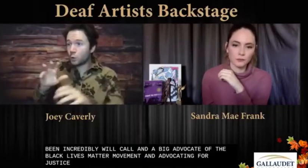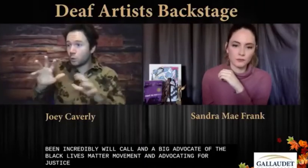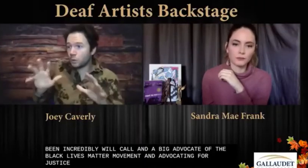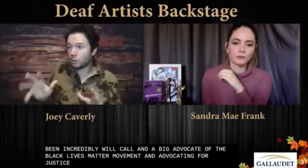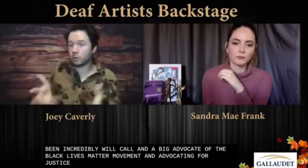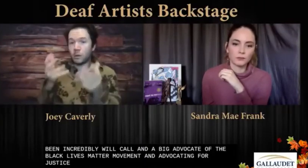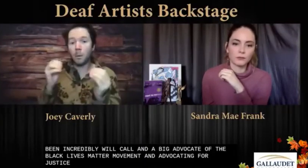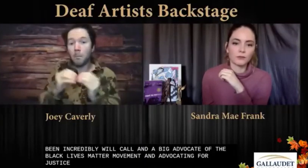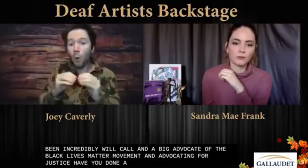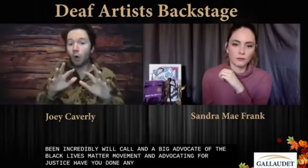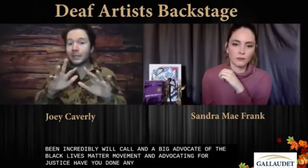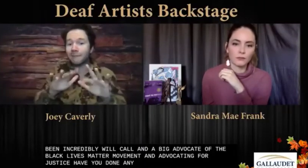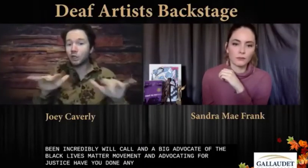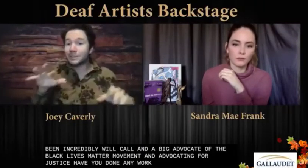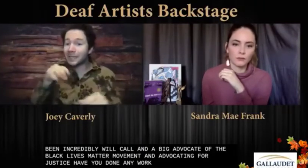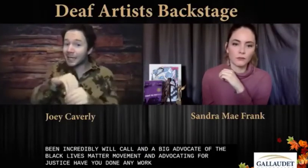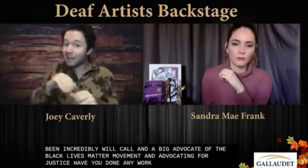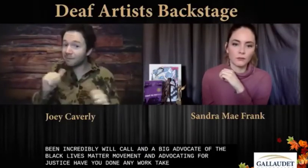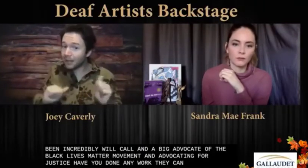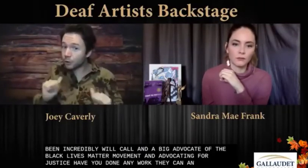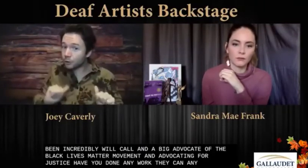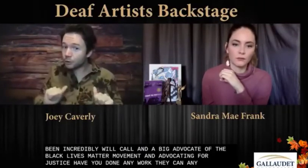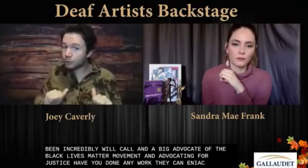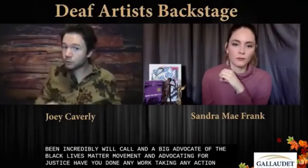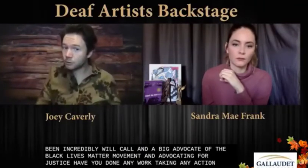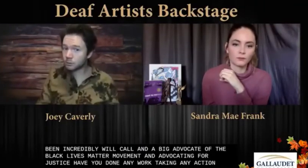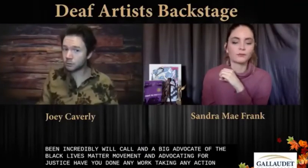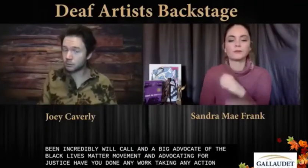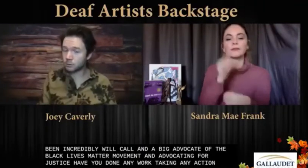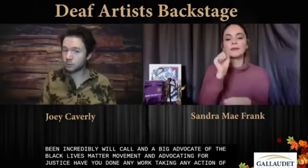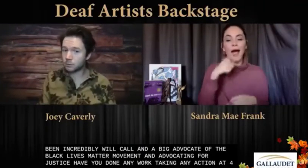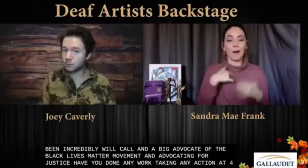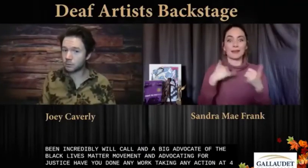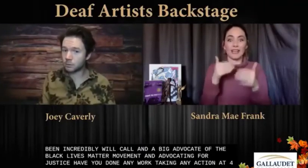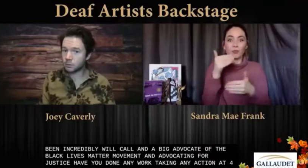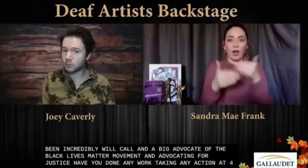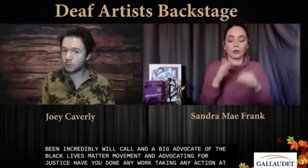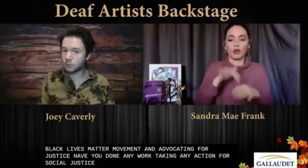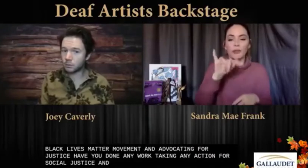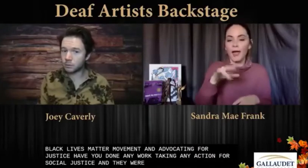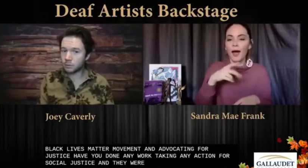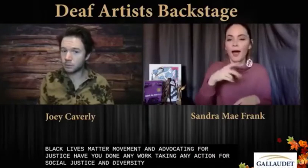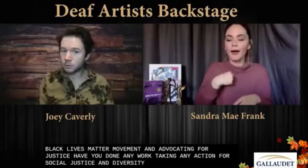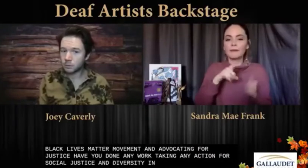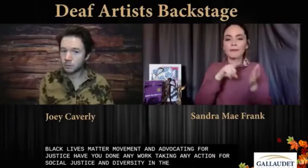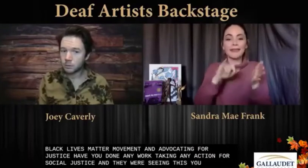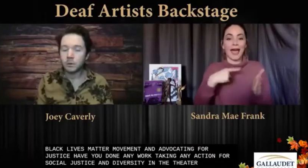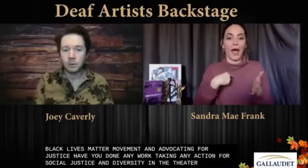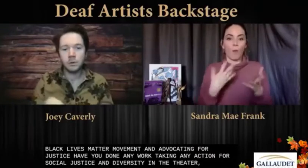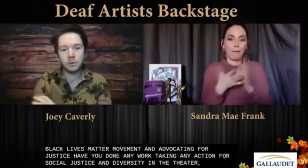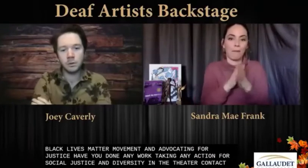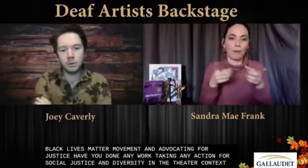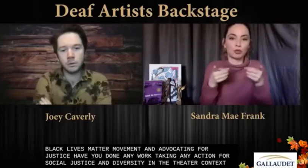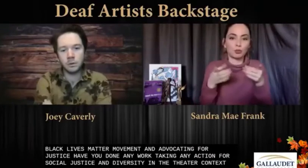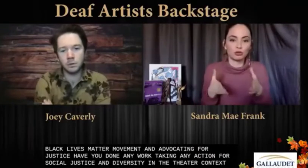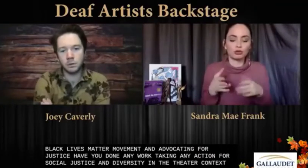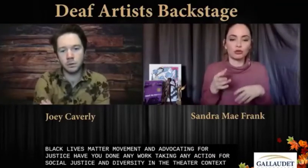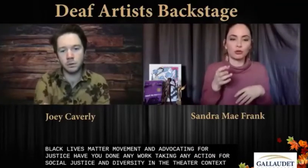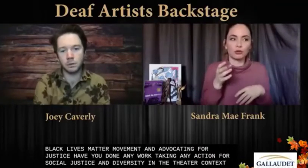have you done any work taken any action for social justice and diversity in the theater context